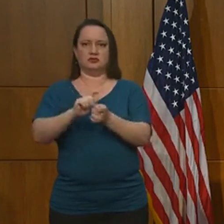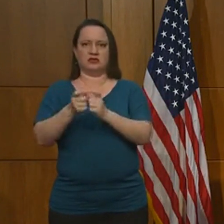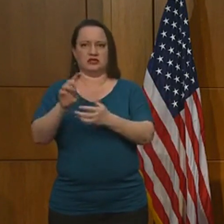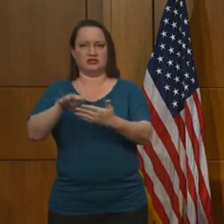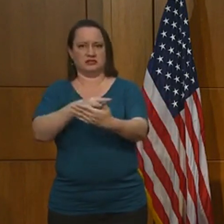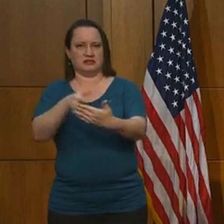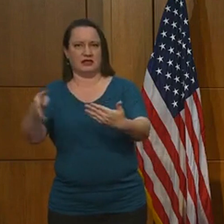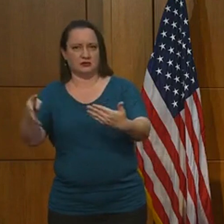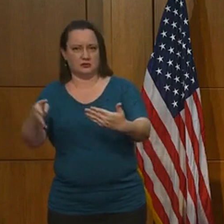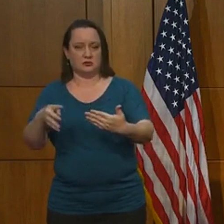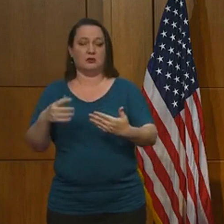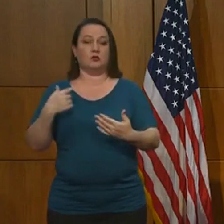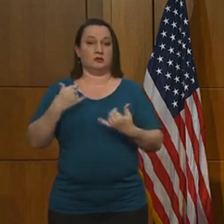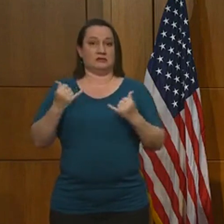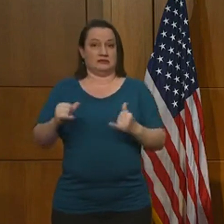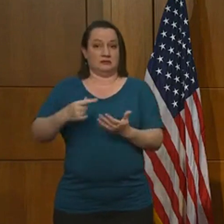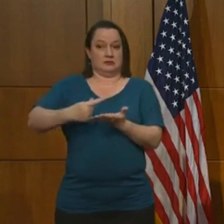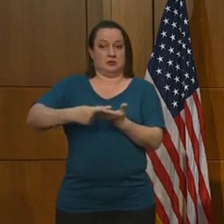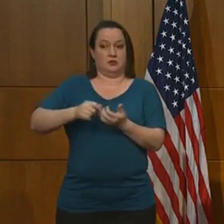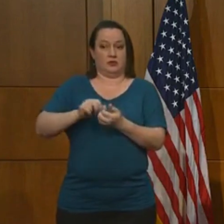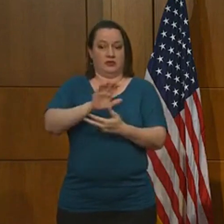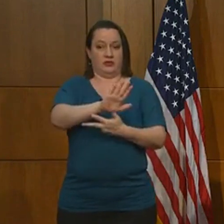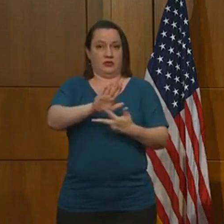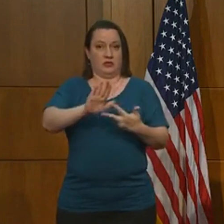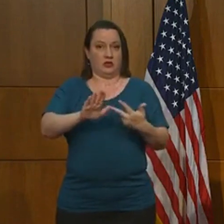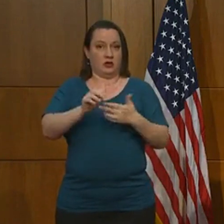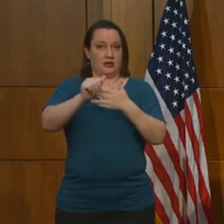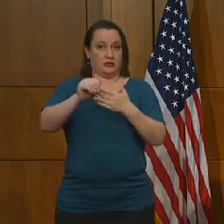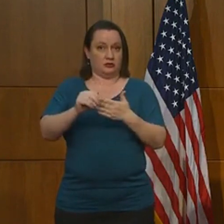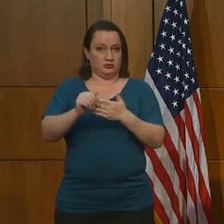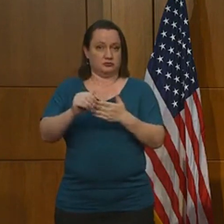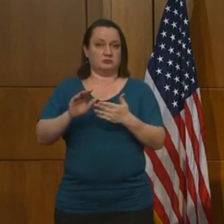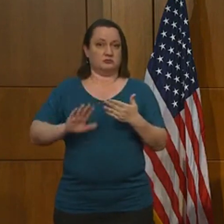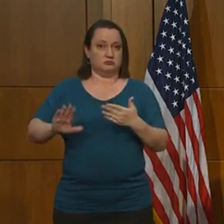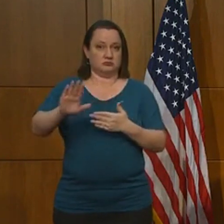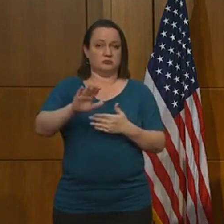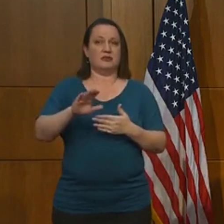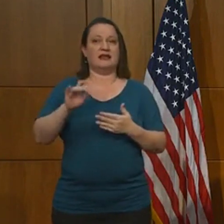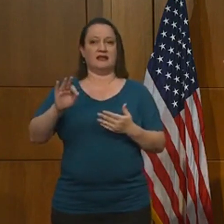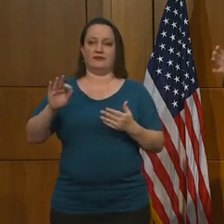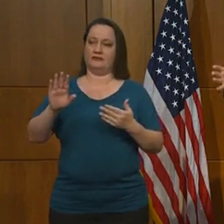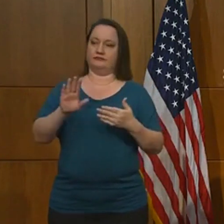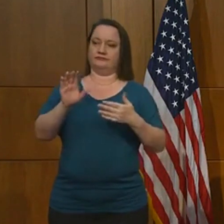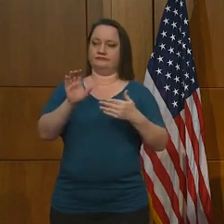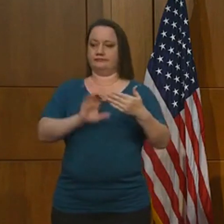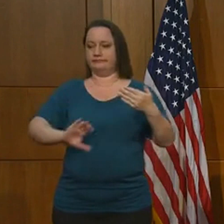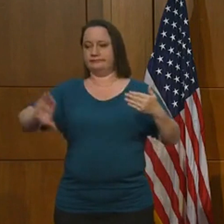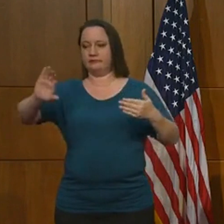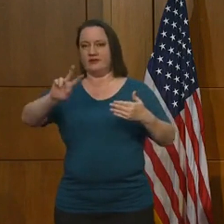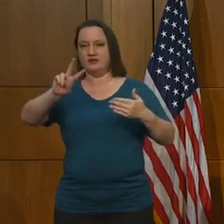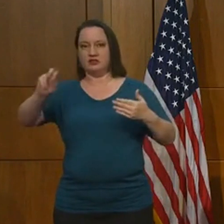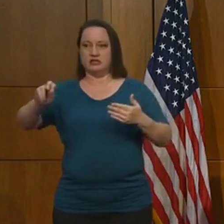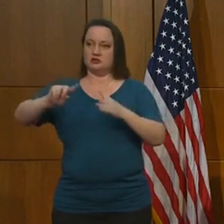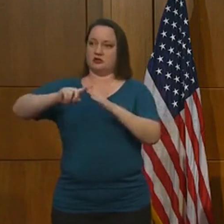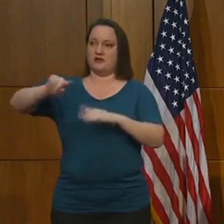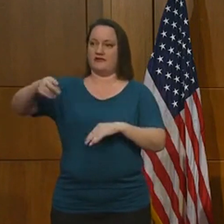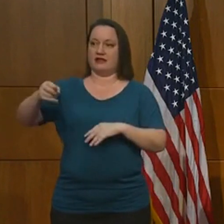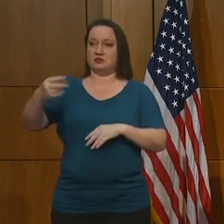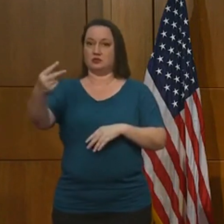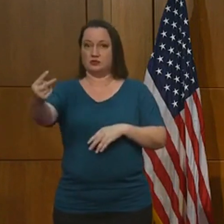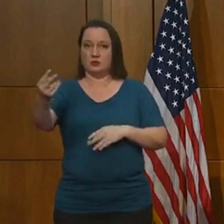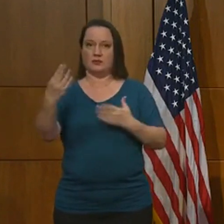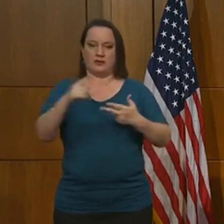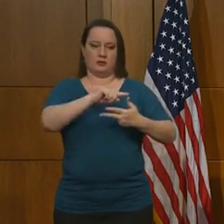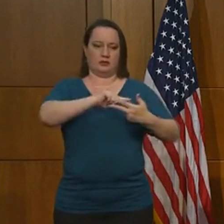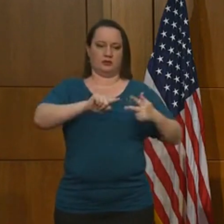to discuss this with their leaders, but if we move the rest of the state, for example, to phase 2, they may be going into phase